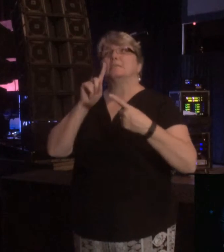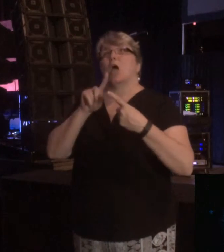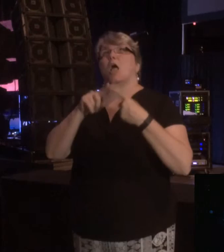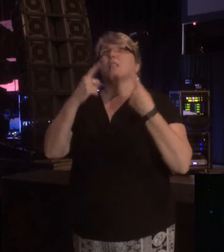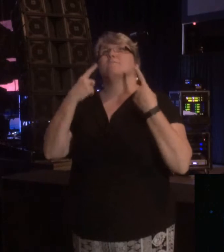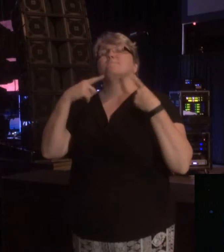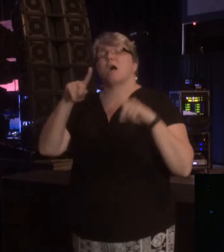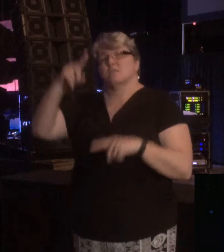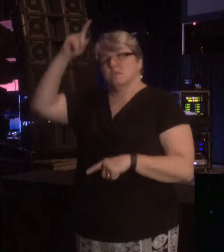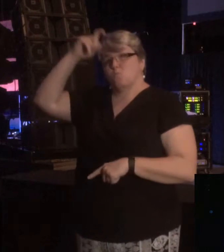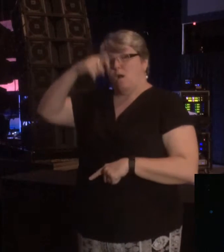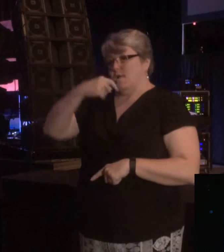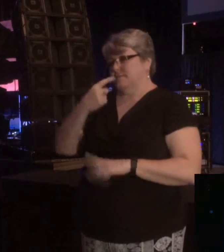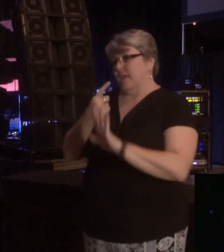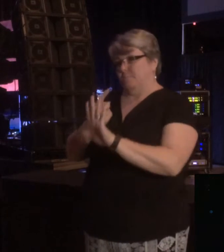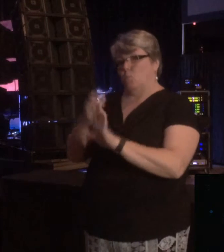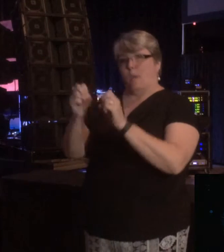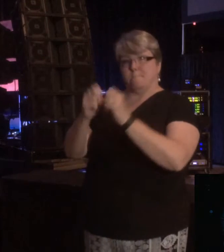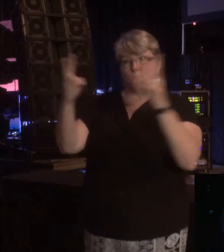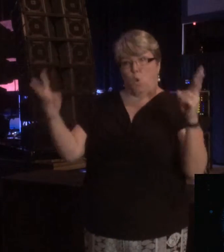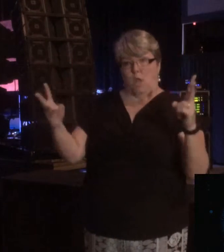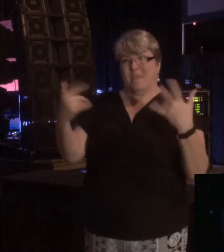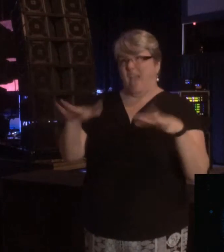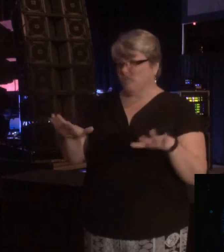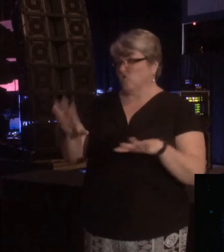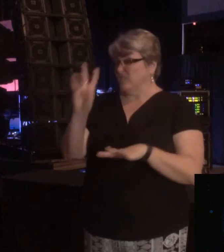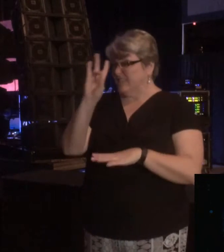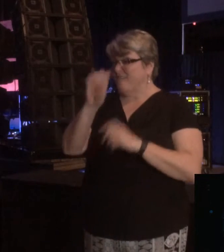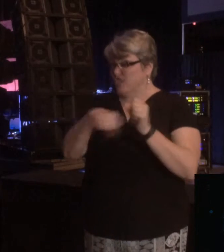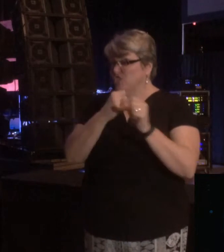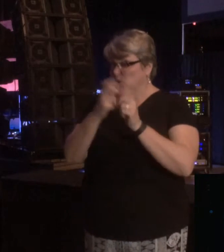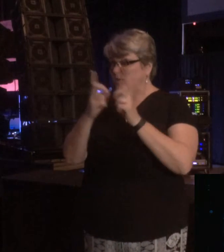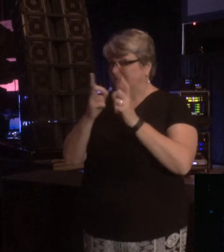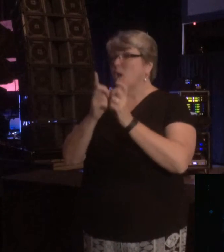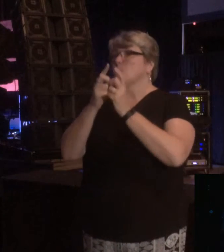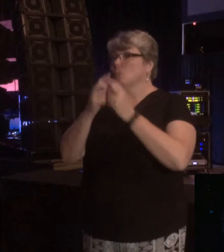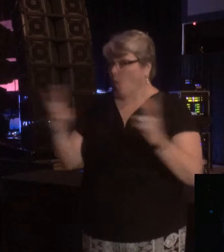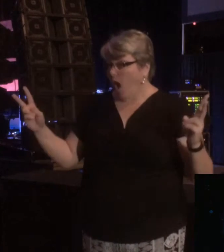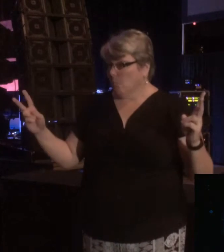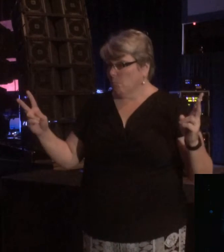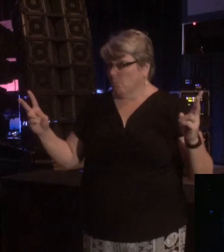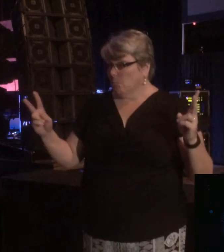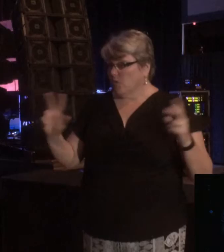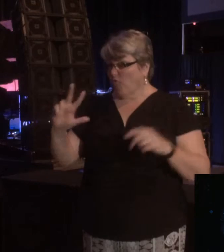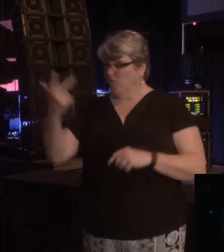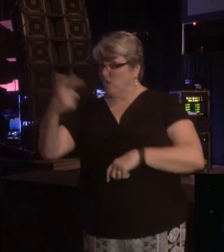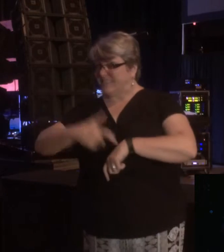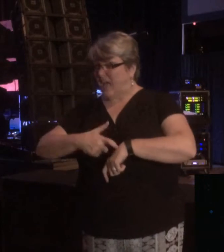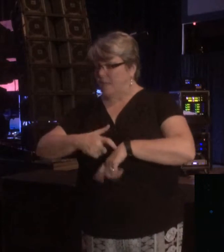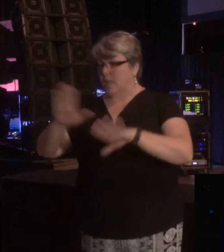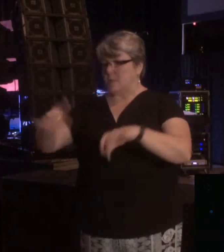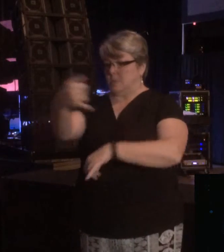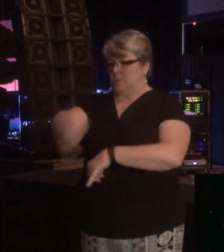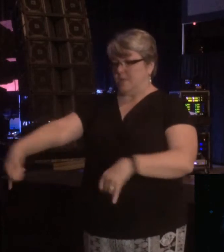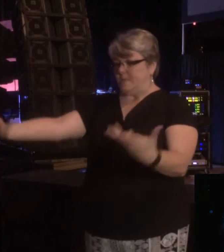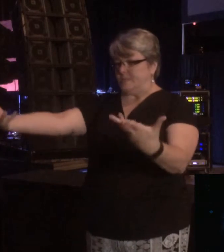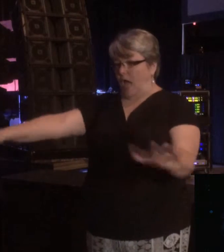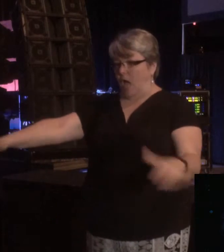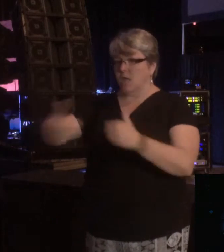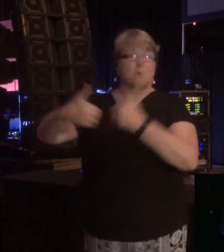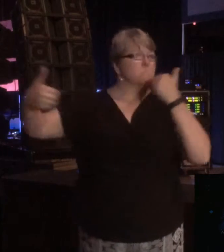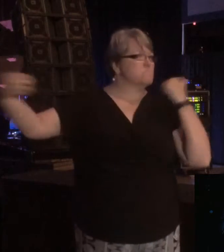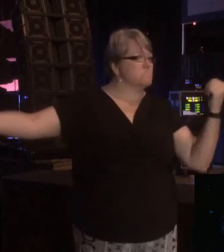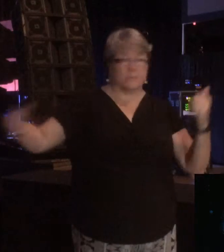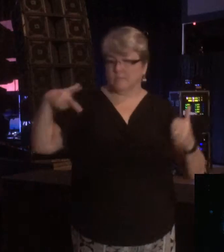that'll happen. But until I sat down and I really did the hard work, not so much with just Jordan and I in our relationship, but the hard work of me